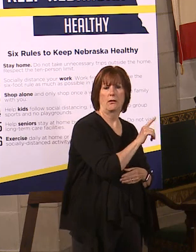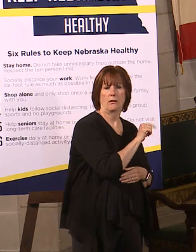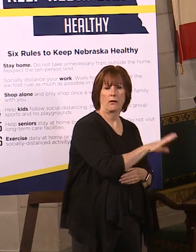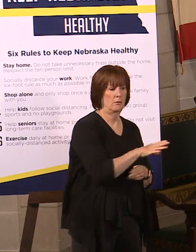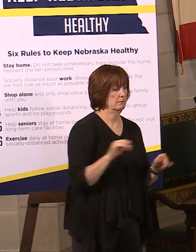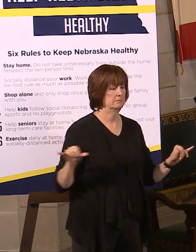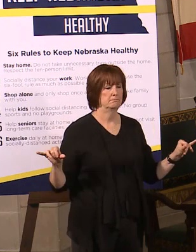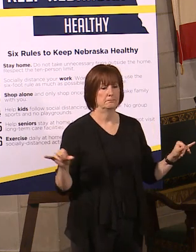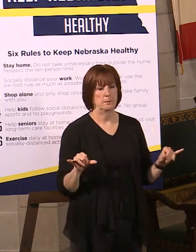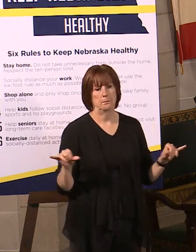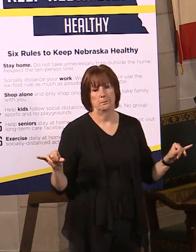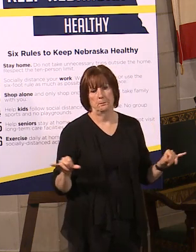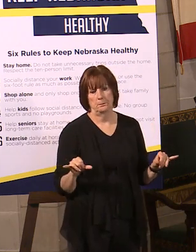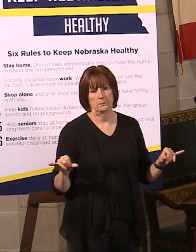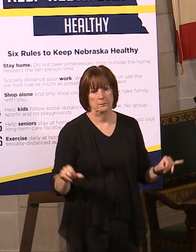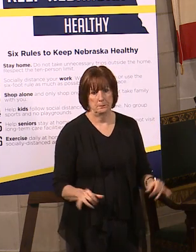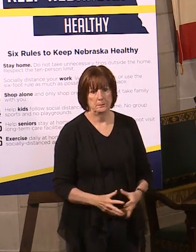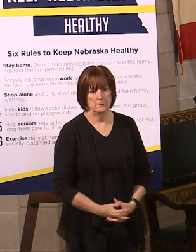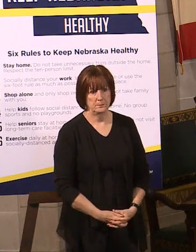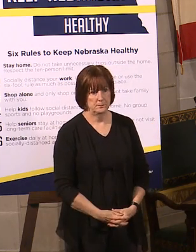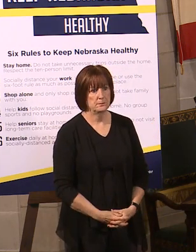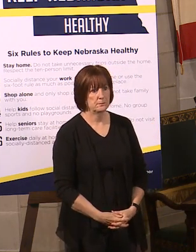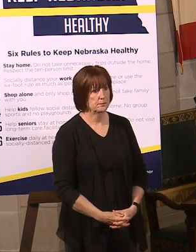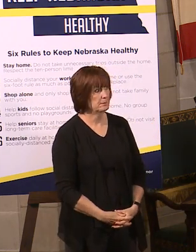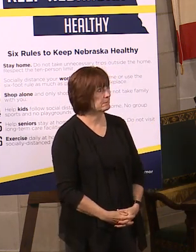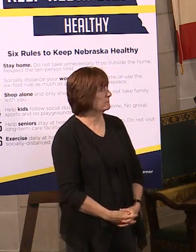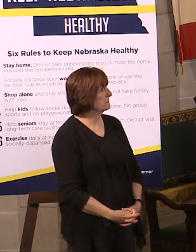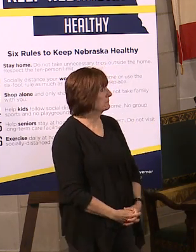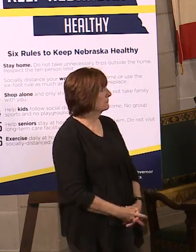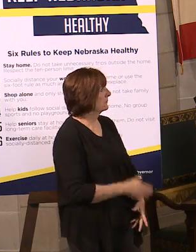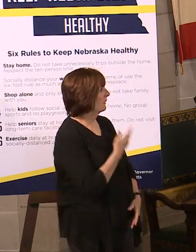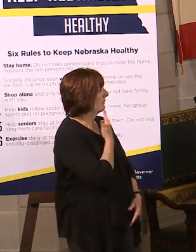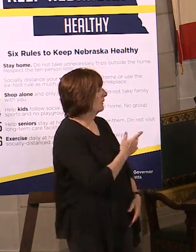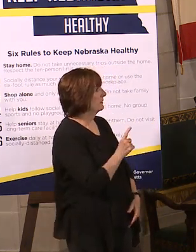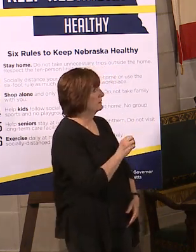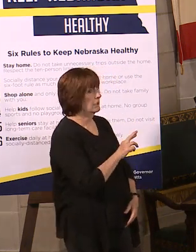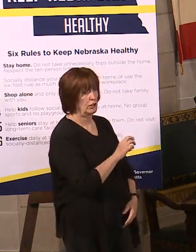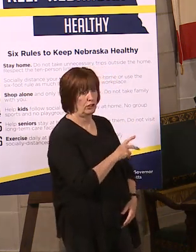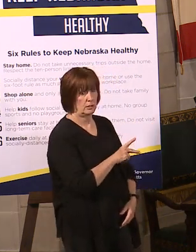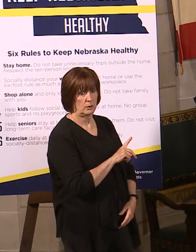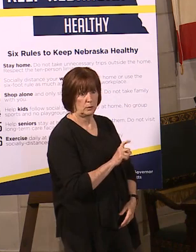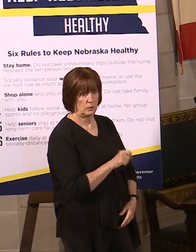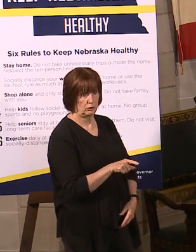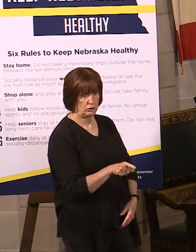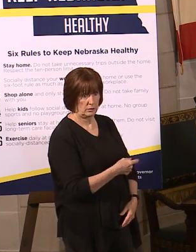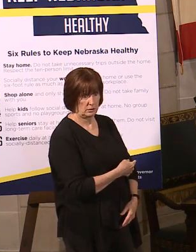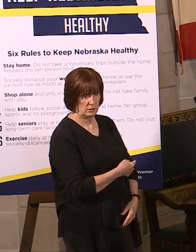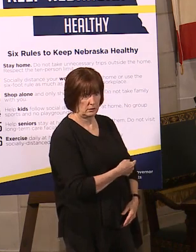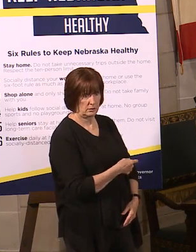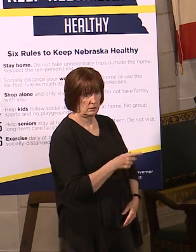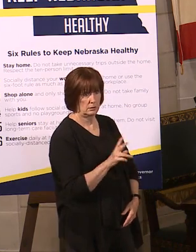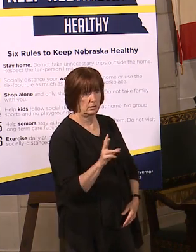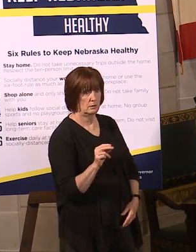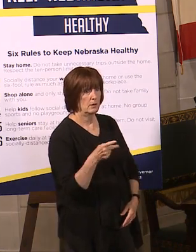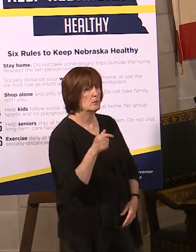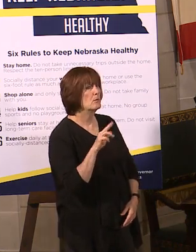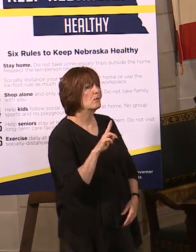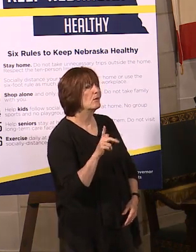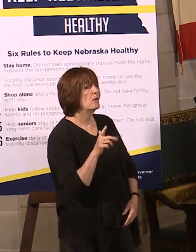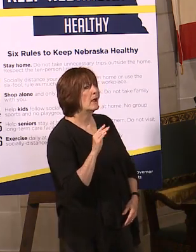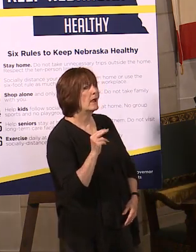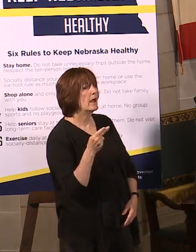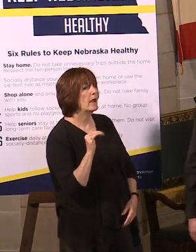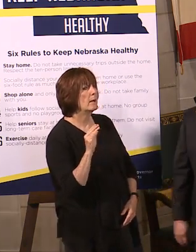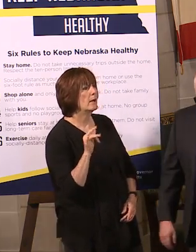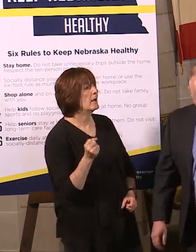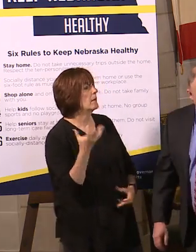change. That front end part's not different. Okay, thanks, Derek. Unless, Martha, do you have a question for Derek? Paul Hamill just wants to know how many people are